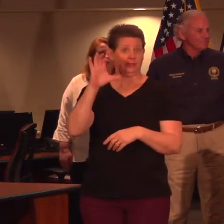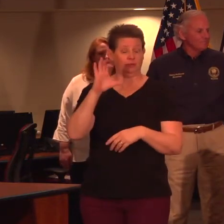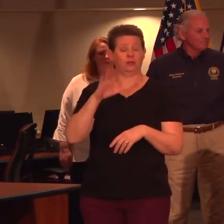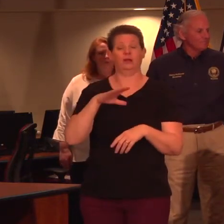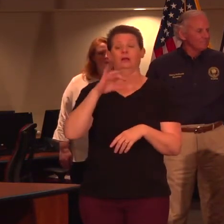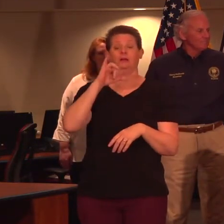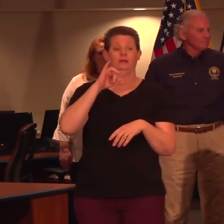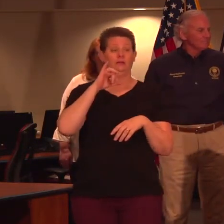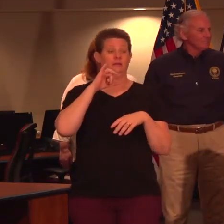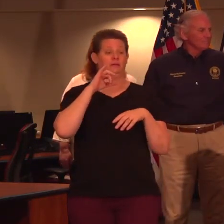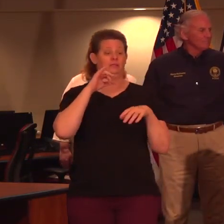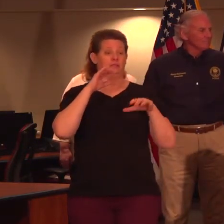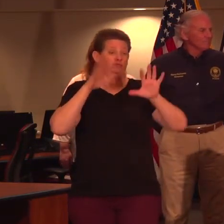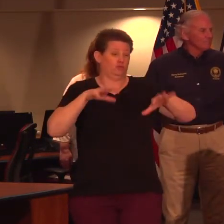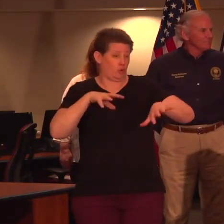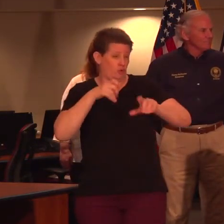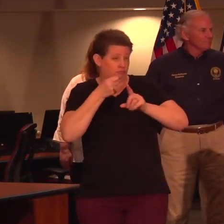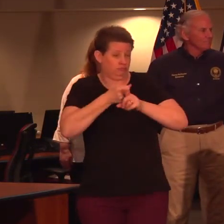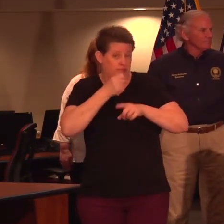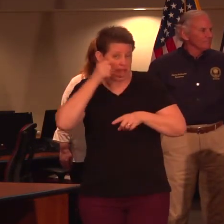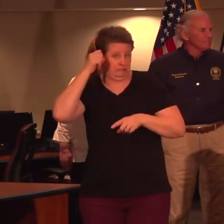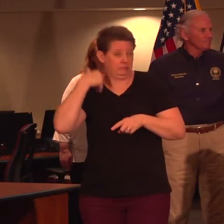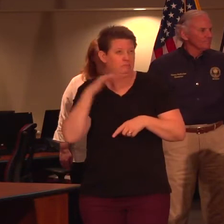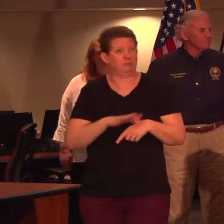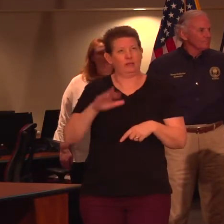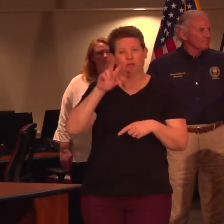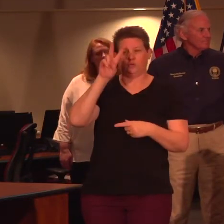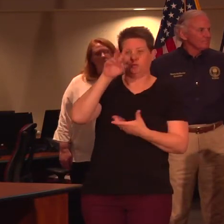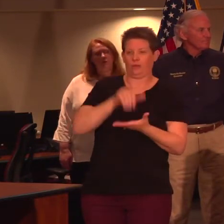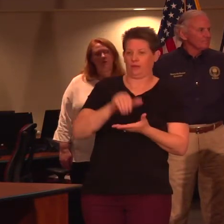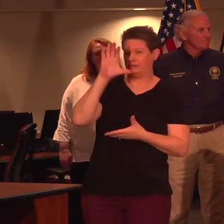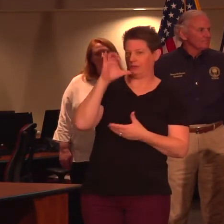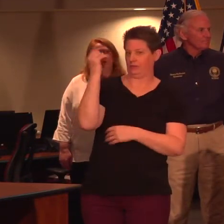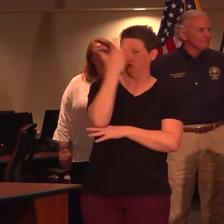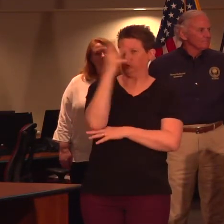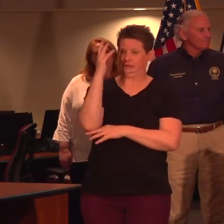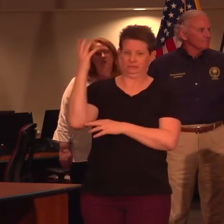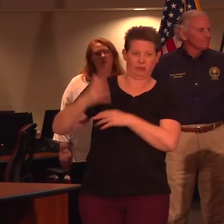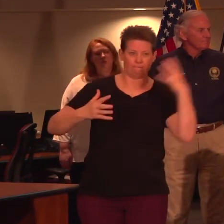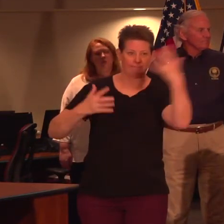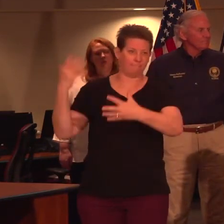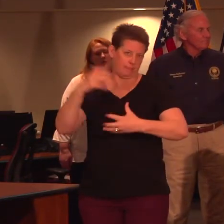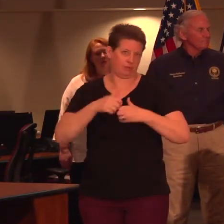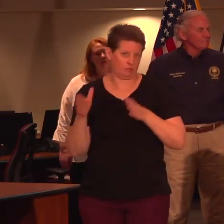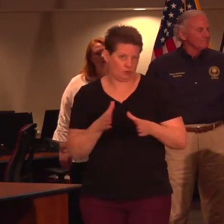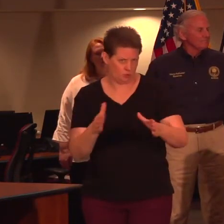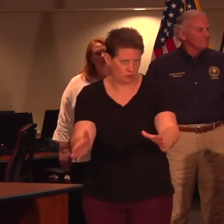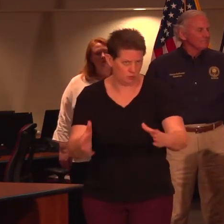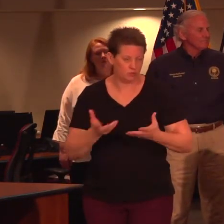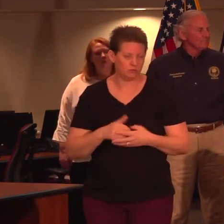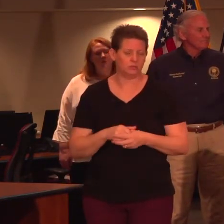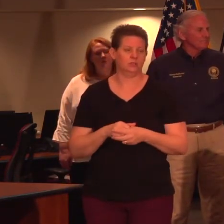storm moved through the state this morning, we had roughly about 2,500 trees that came down across the roads. That